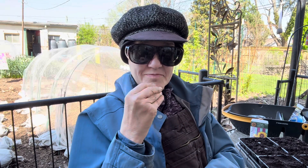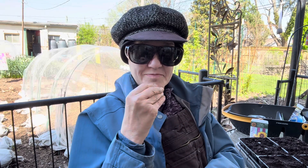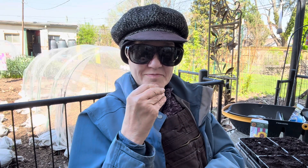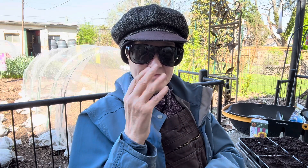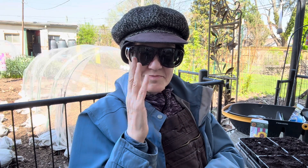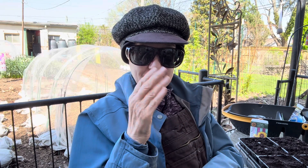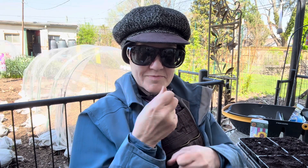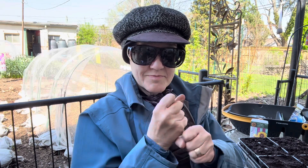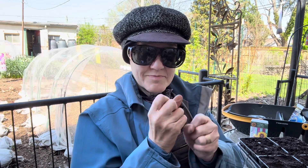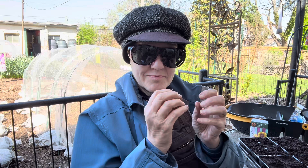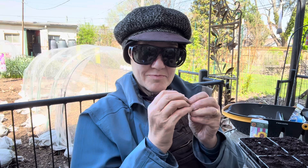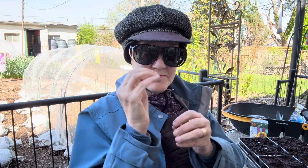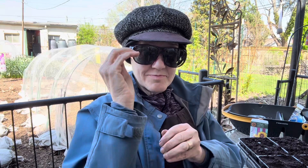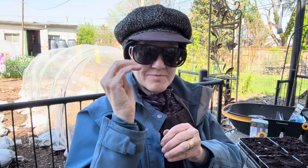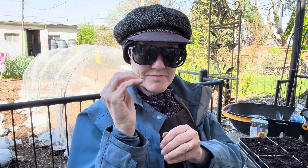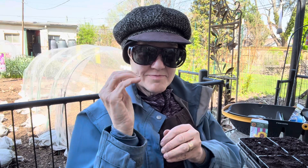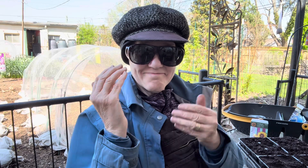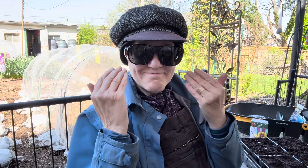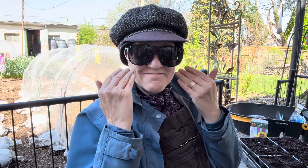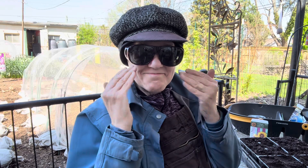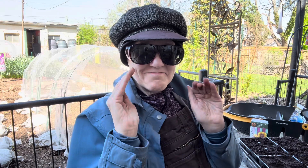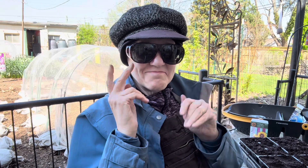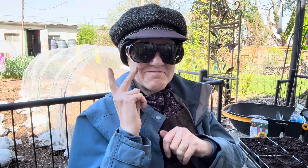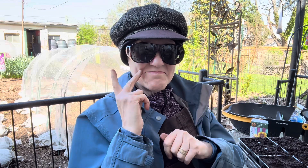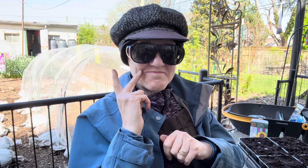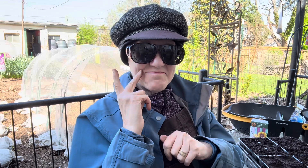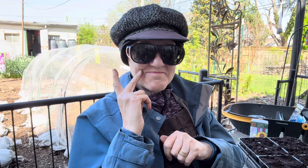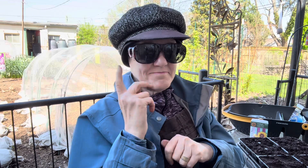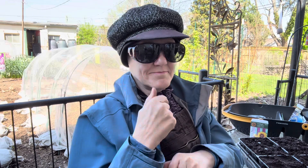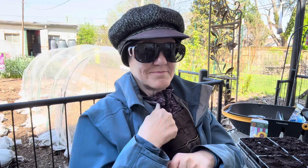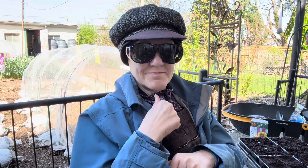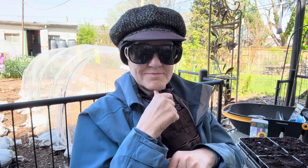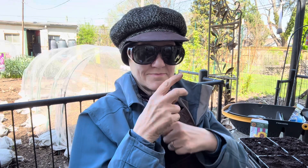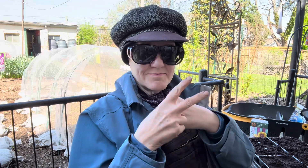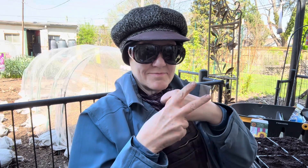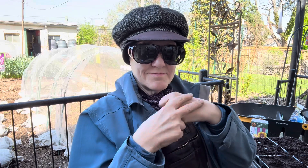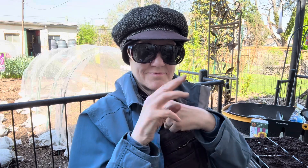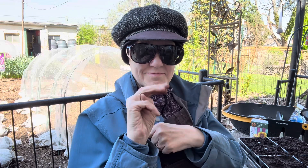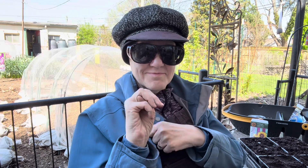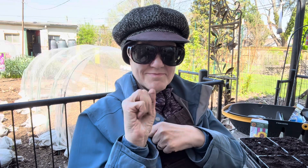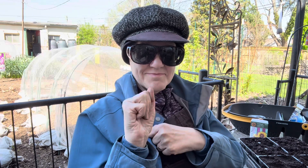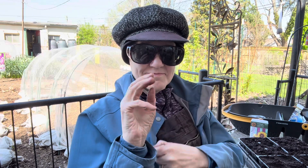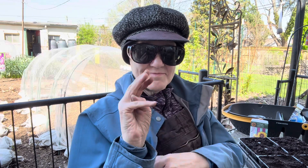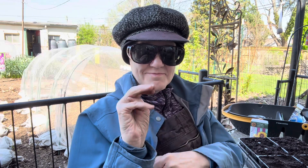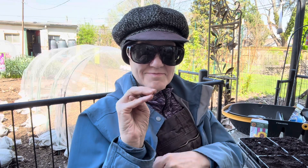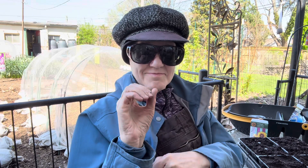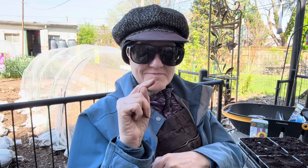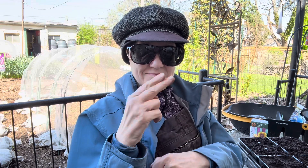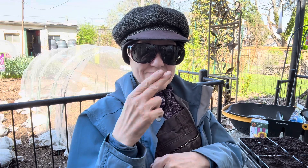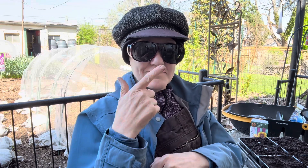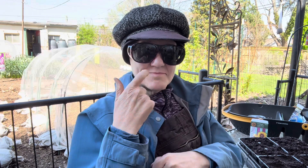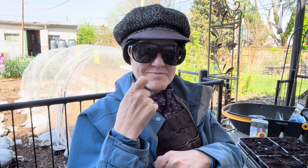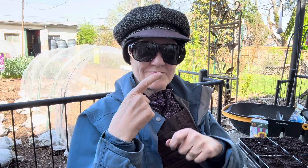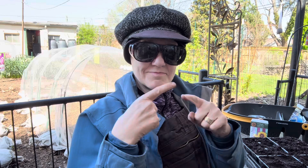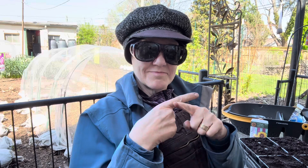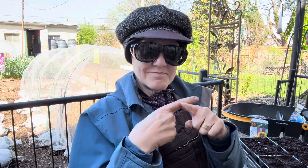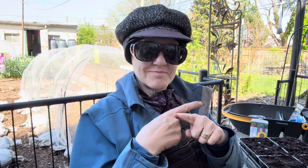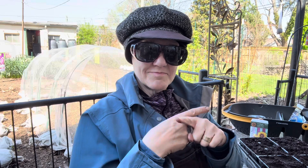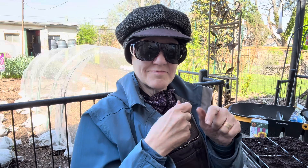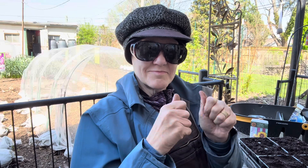save. It might make them grow shorter next year. I don't know. We'll see. I don't save mammoth sunflower seeds because